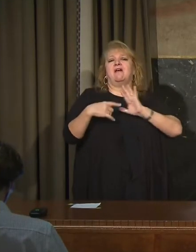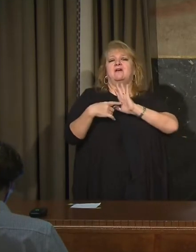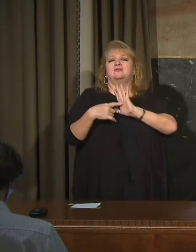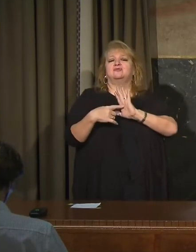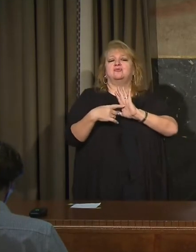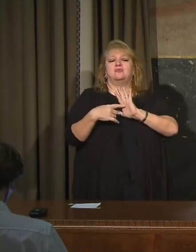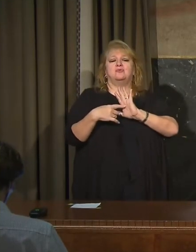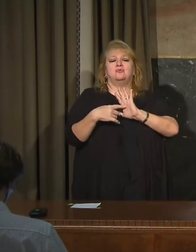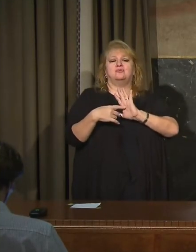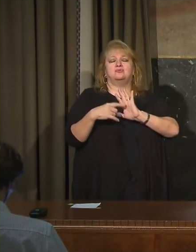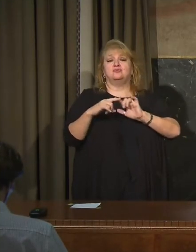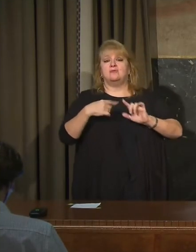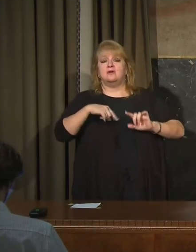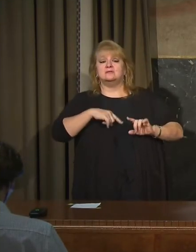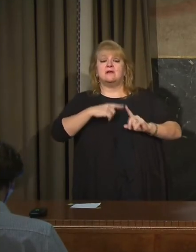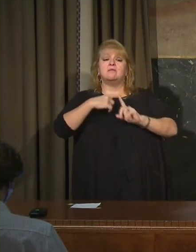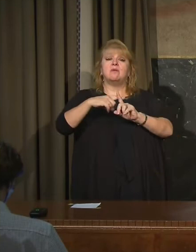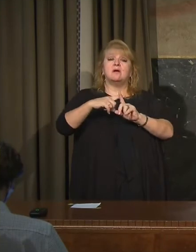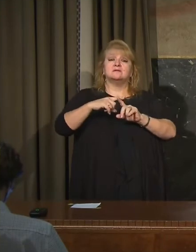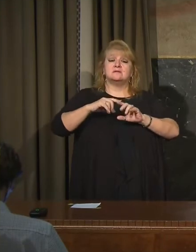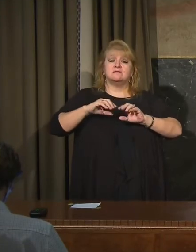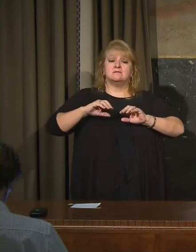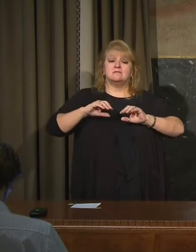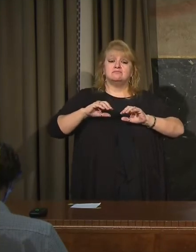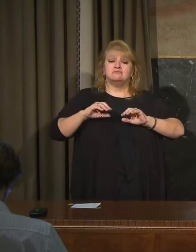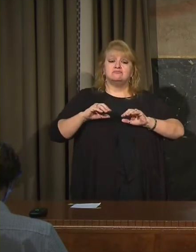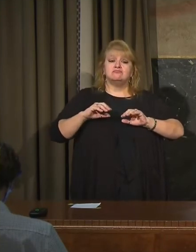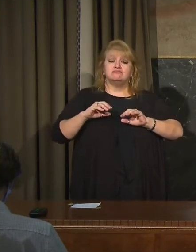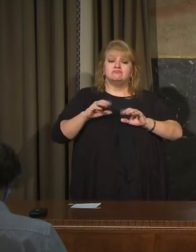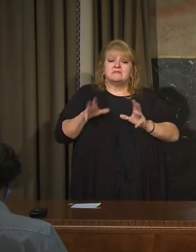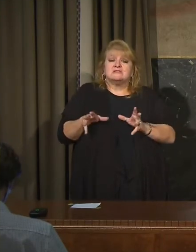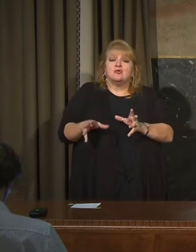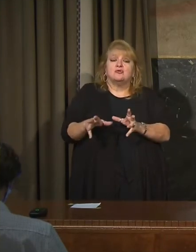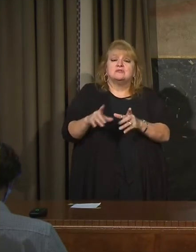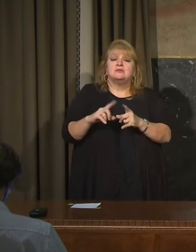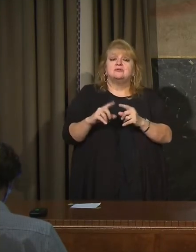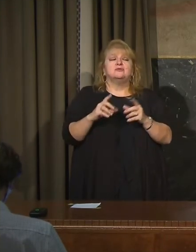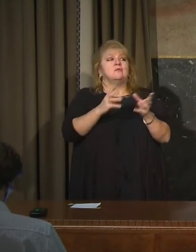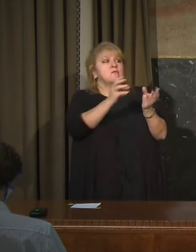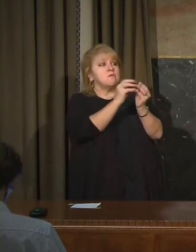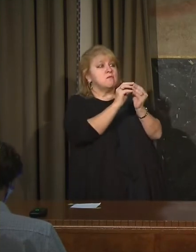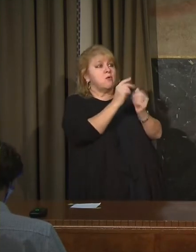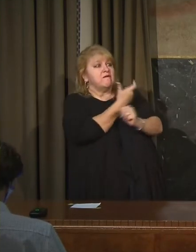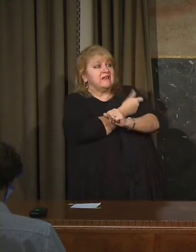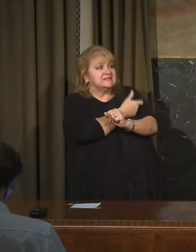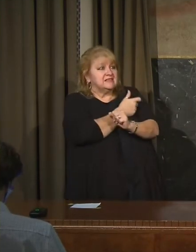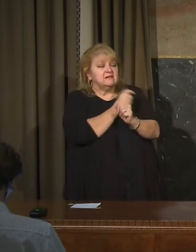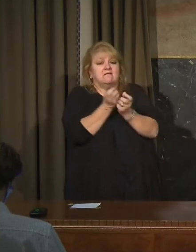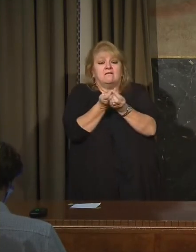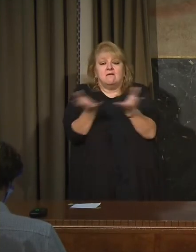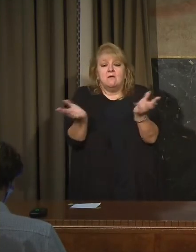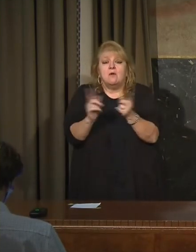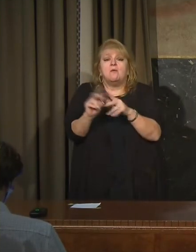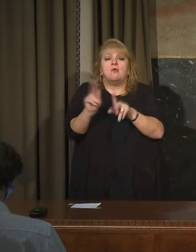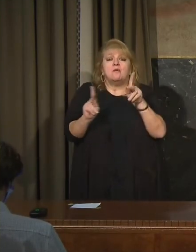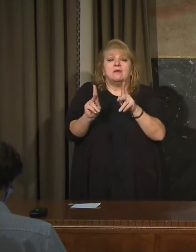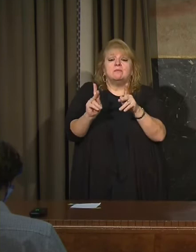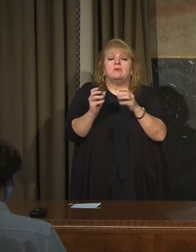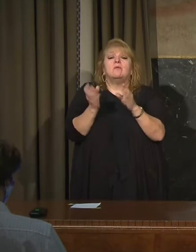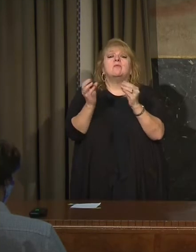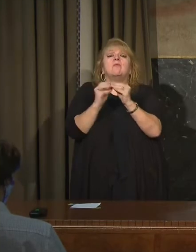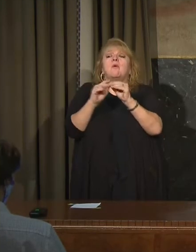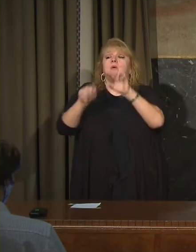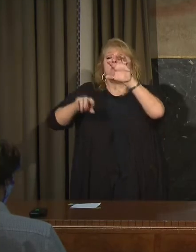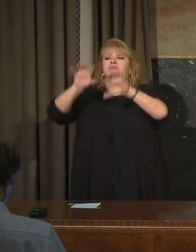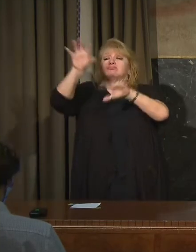we have to make more vaccine available to more people in more places as we